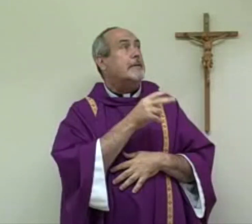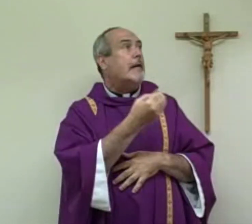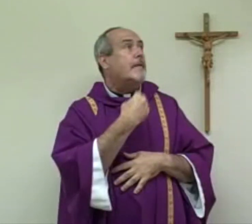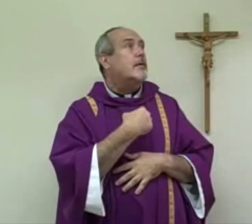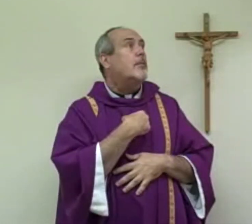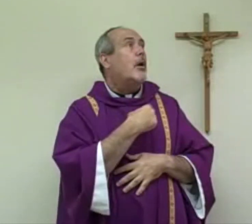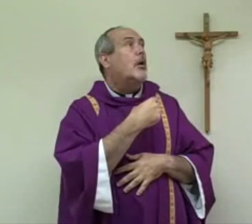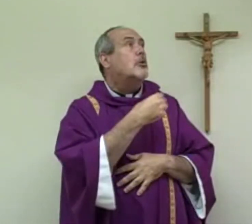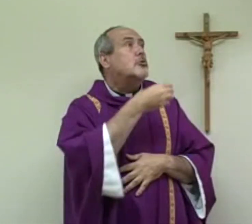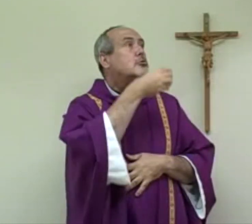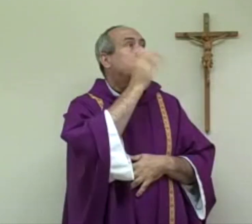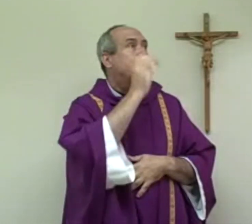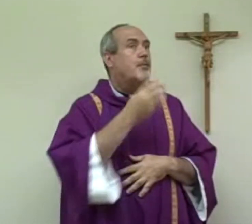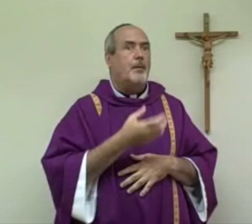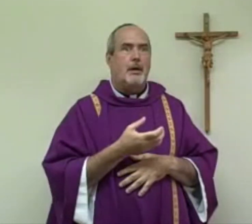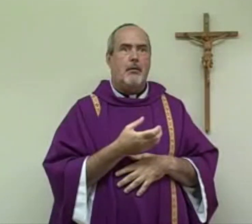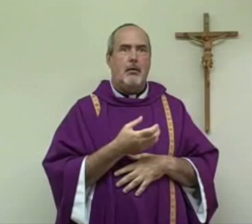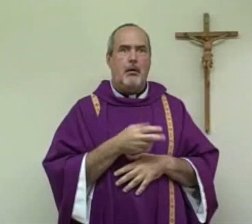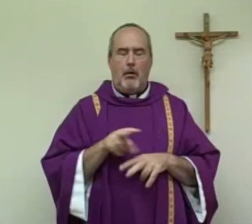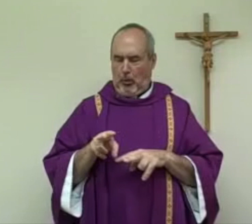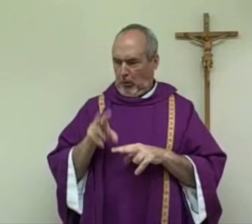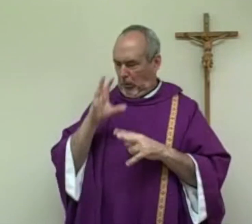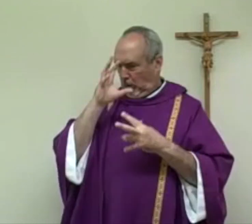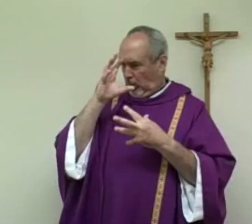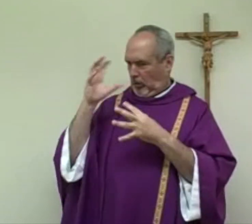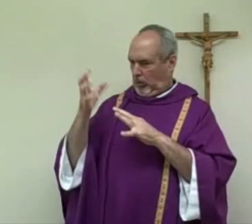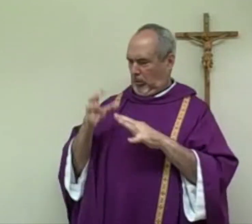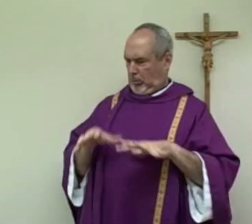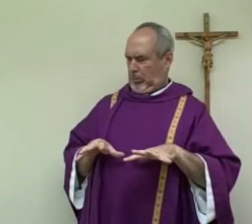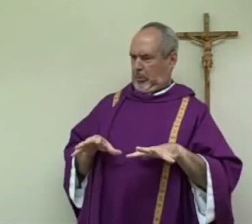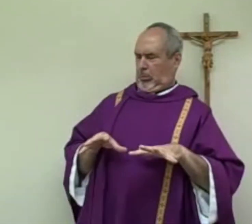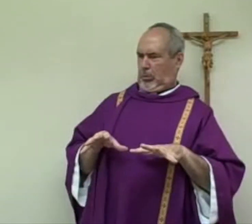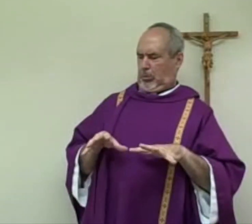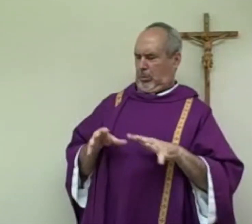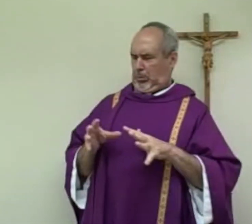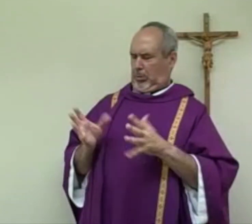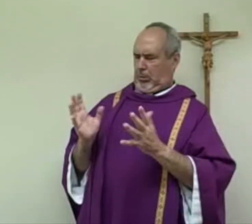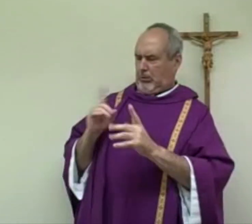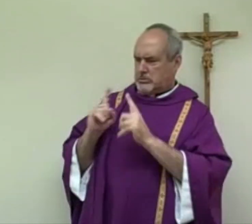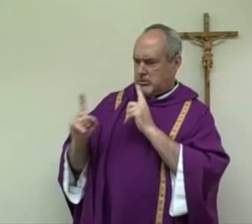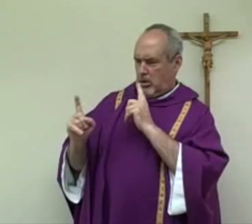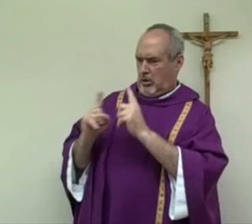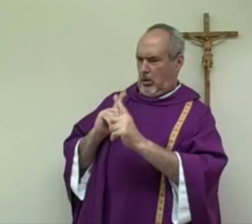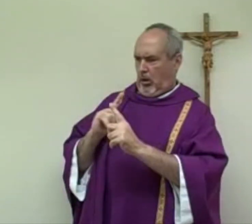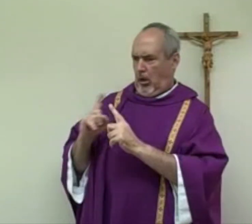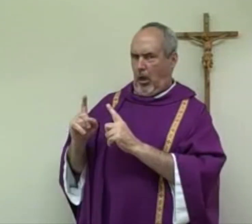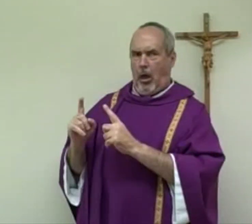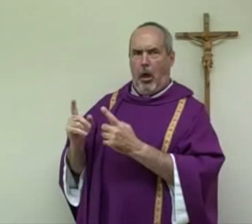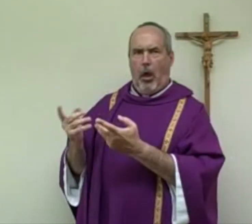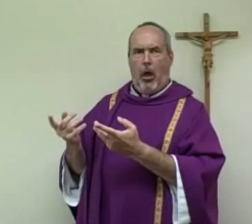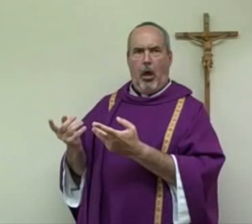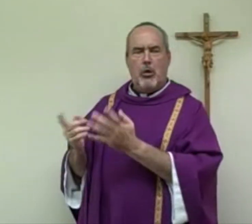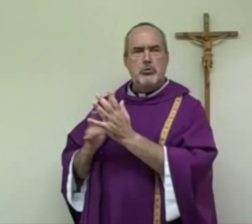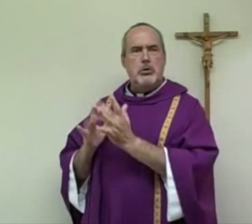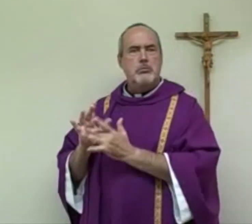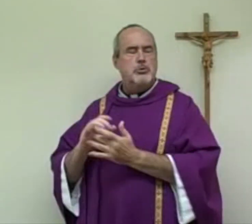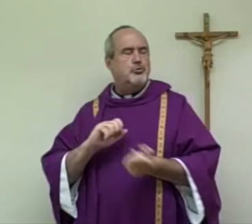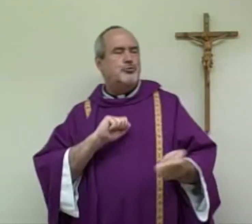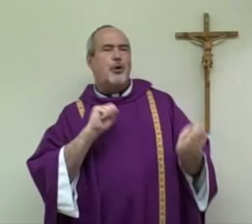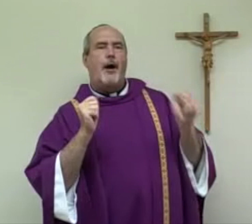to the well, and Jesus met her there and said, "Will you give me a drink?" And kind of taken aback and bewildered, she started speaking